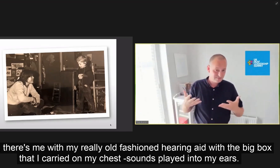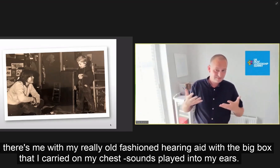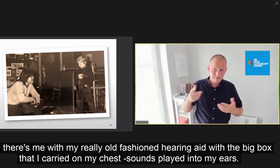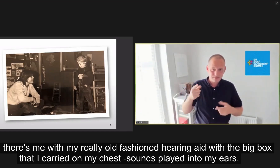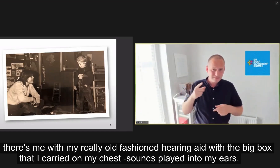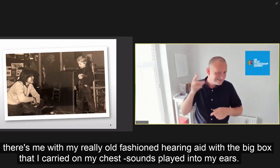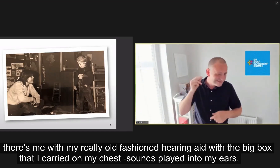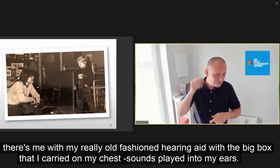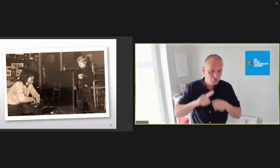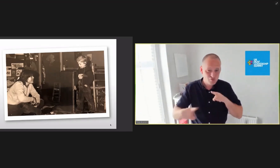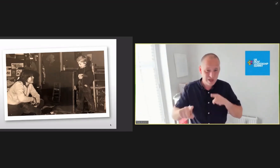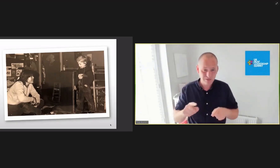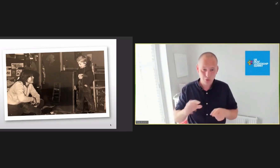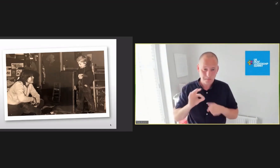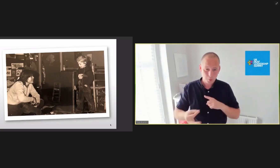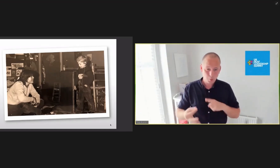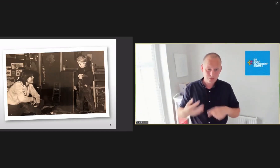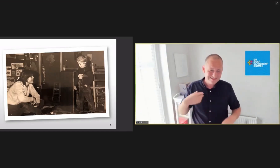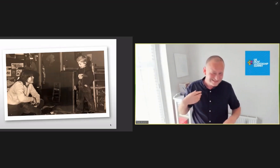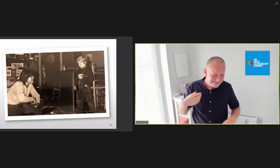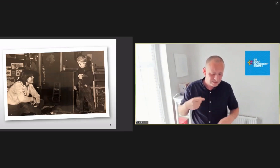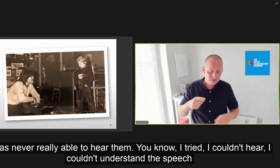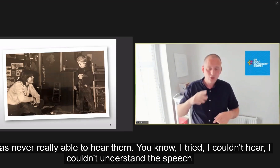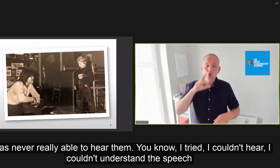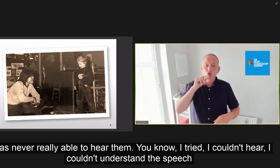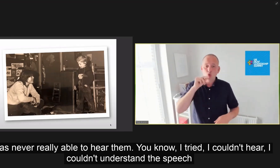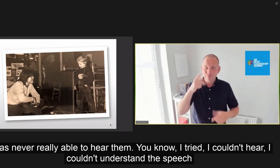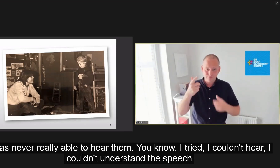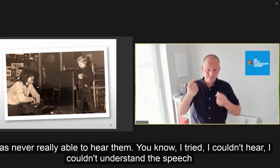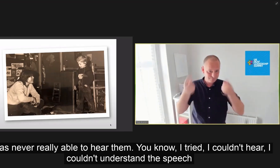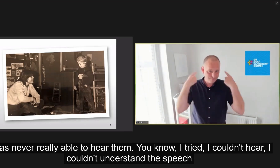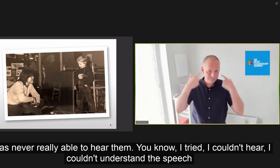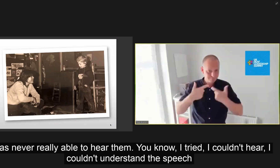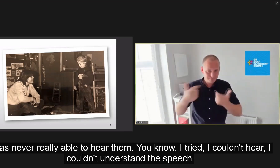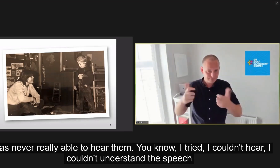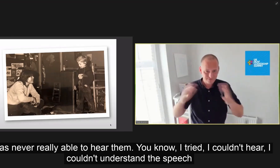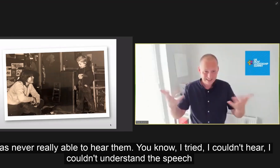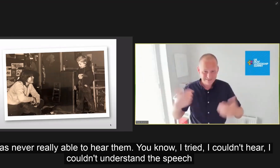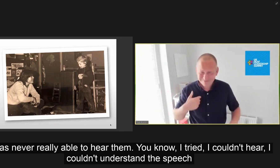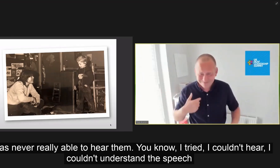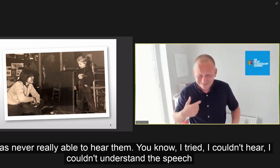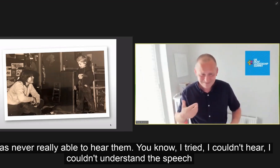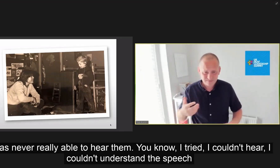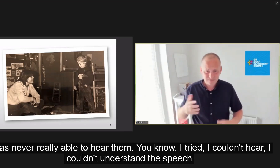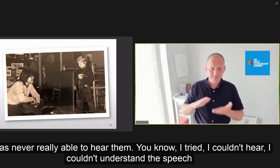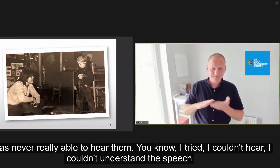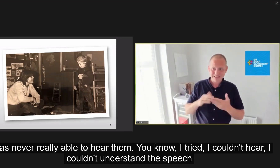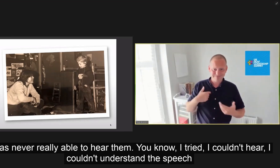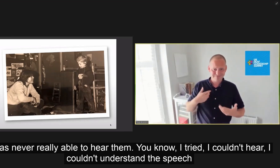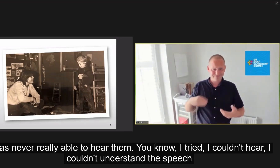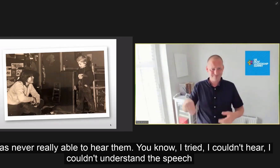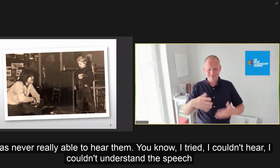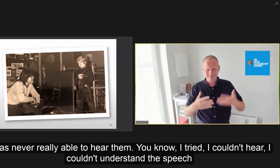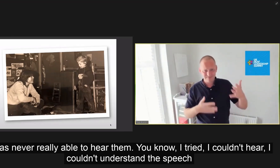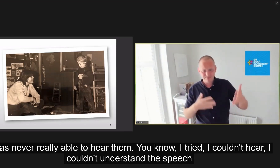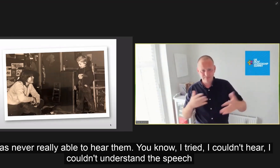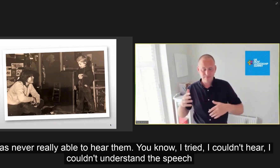ears. I was never really able to hear them. You know, I tried and tried. I couldn't hear, I couldn't understand the speech. I couldn't speak well